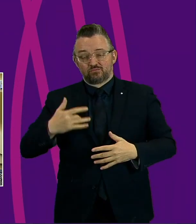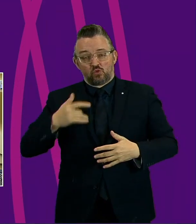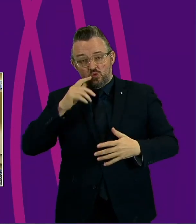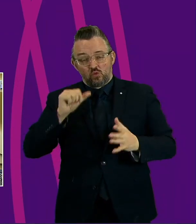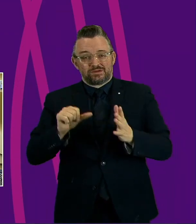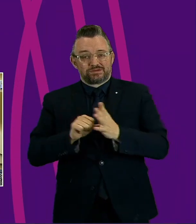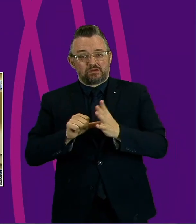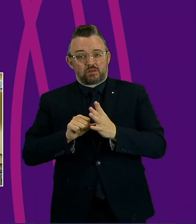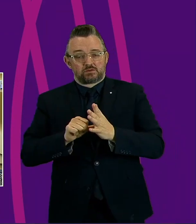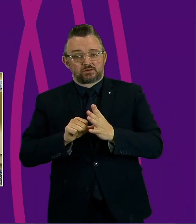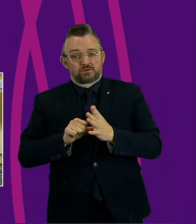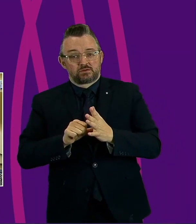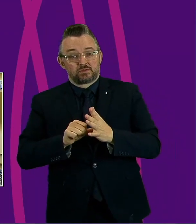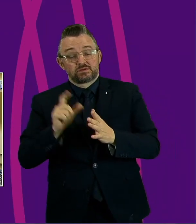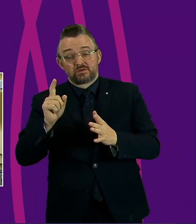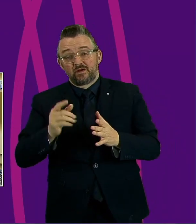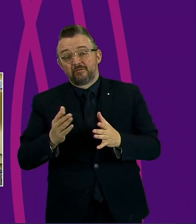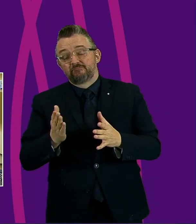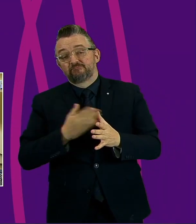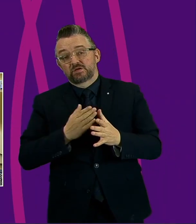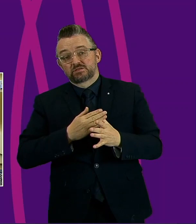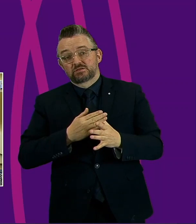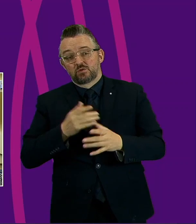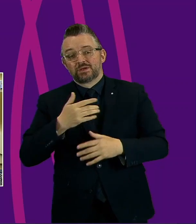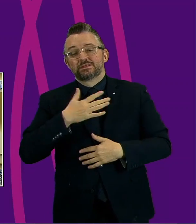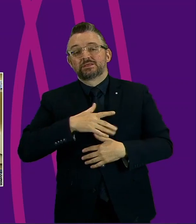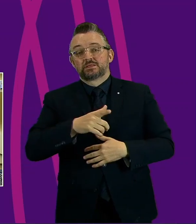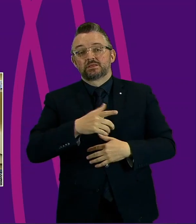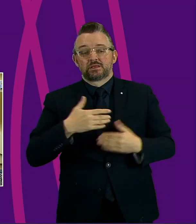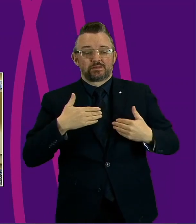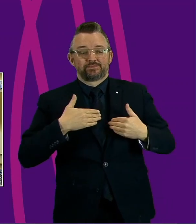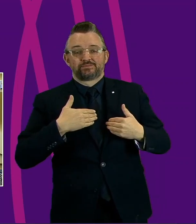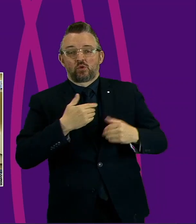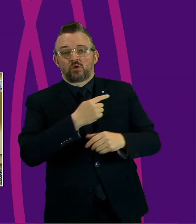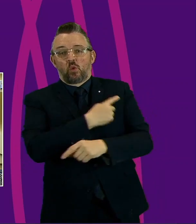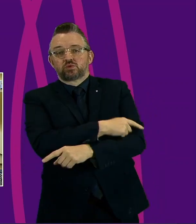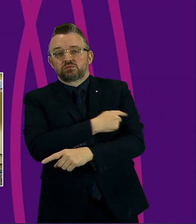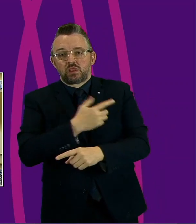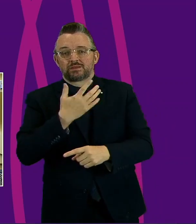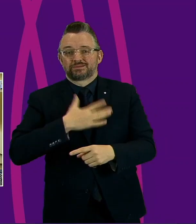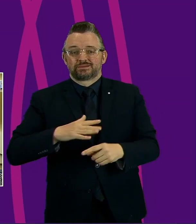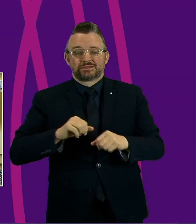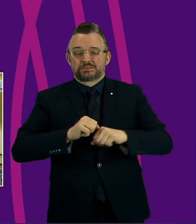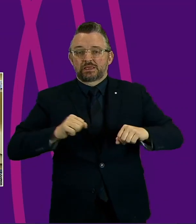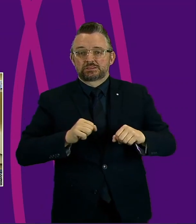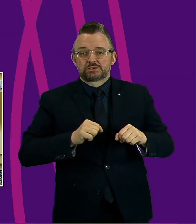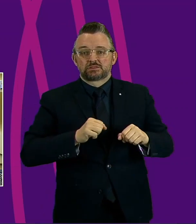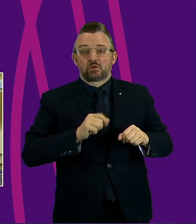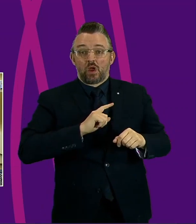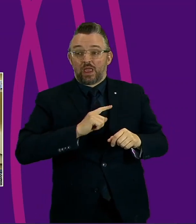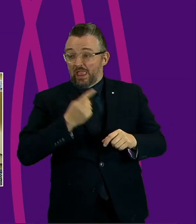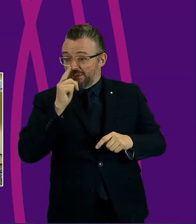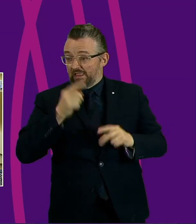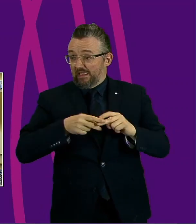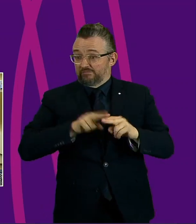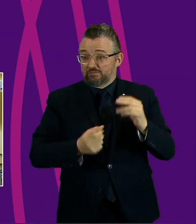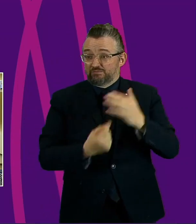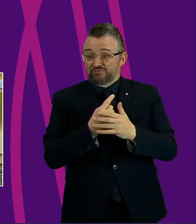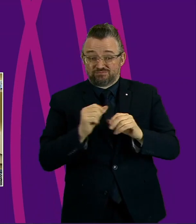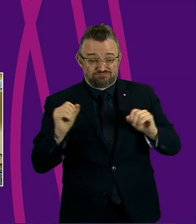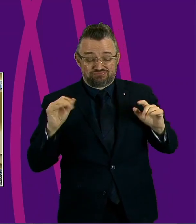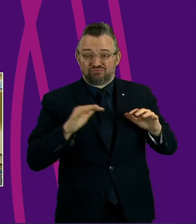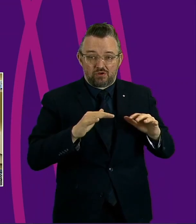similar situation. Firstly, we had to free up capacity in our health service to deal with the immediate consequences of the virus, as hopefully we get